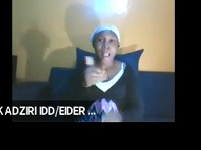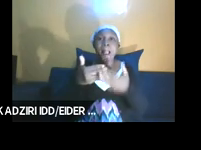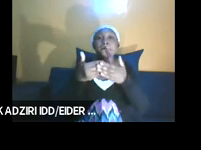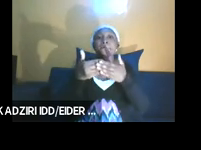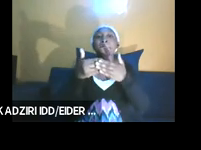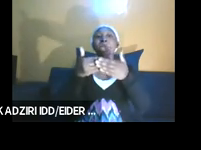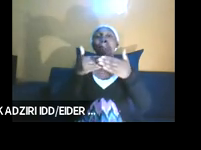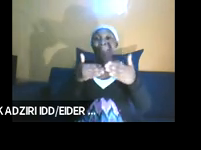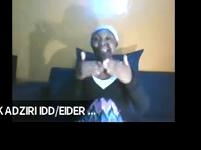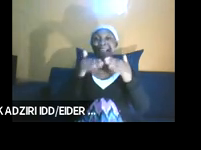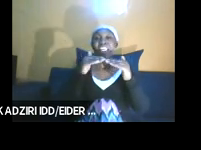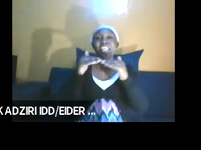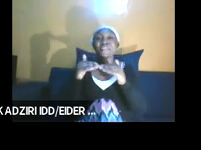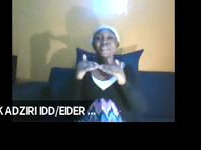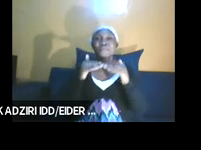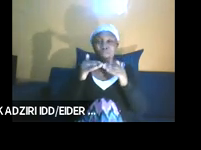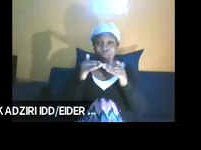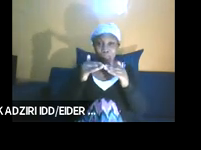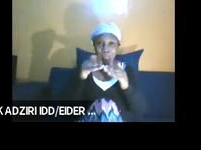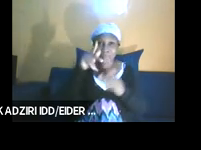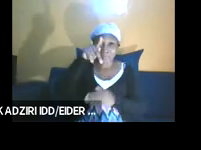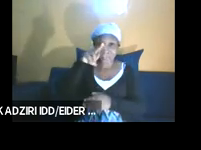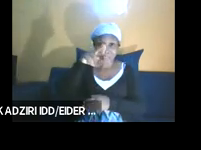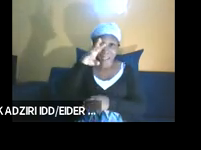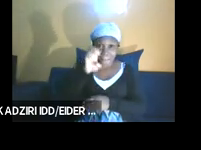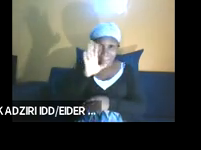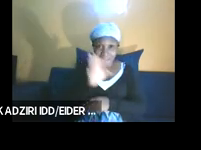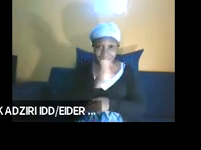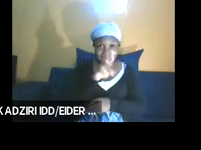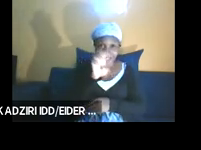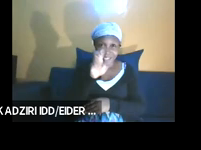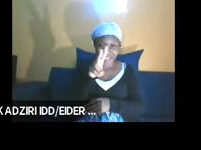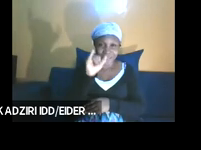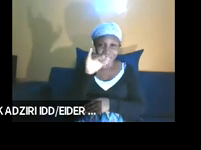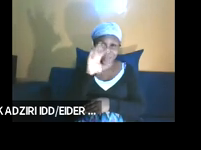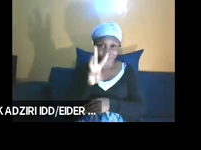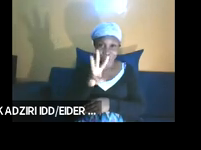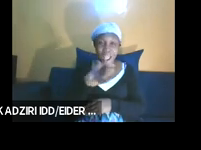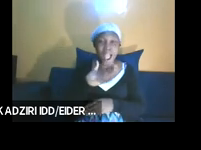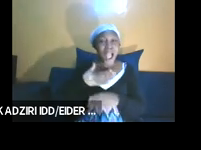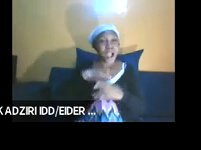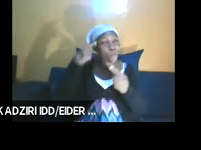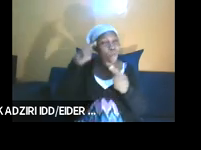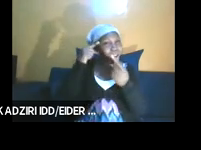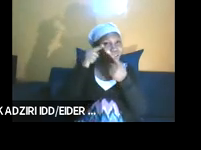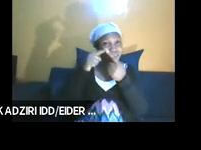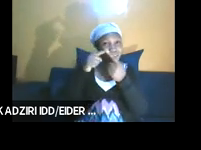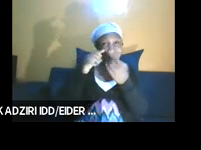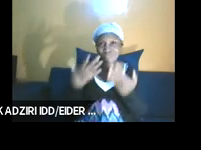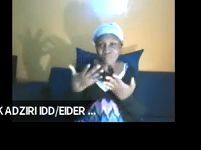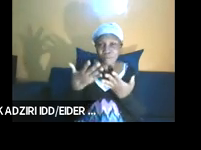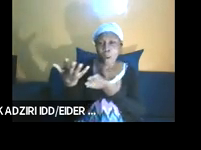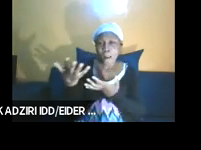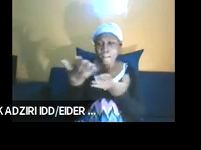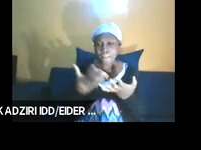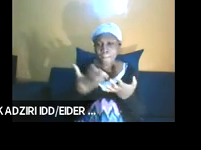nonprofit, or operates as a nonprofit organization, and our goal is to bring more diversity and equity to the peer